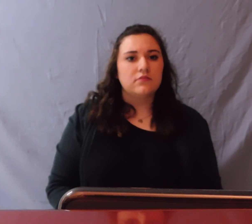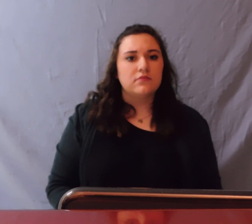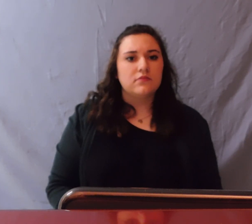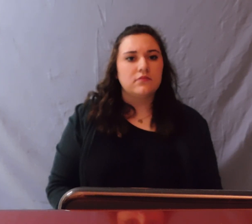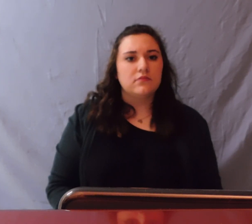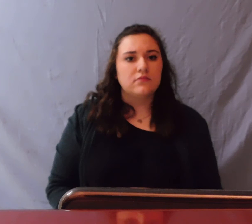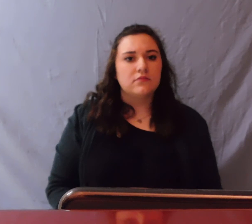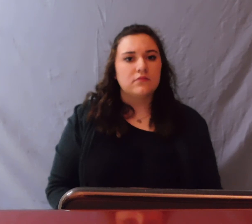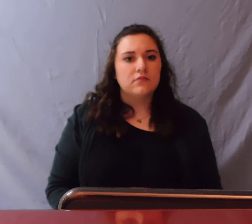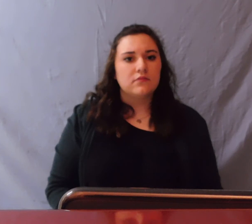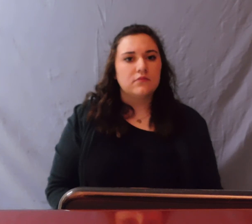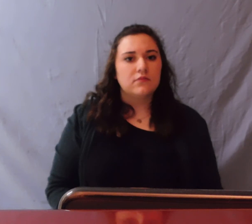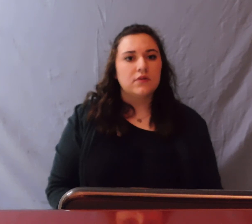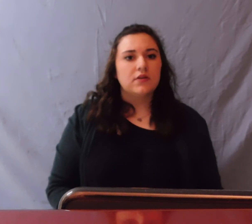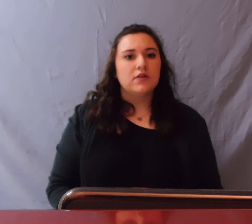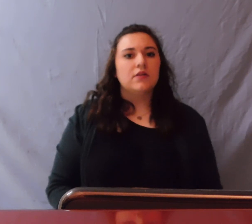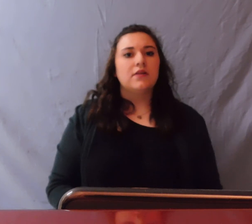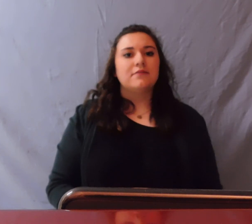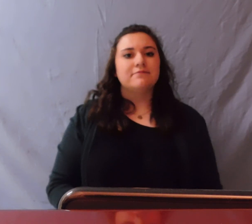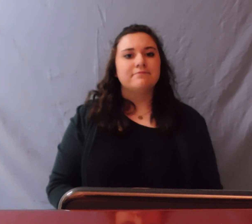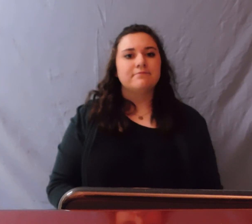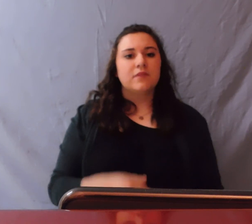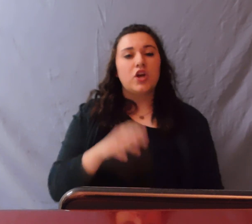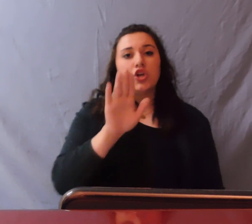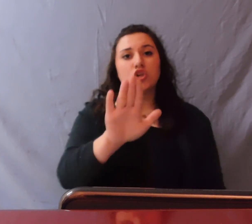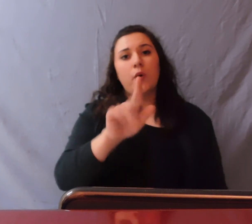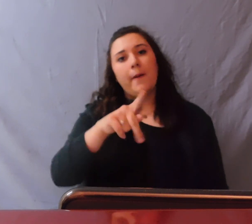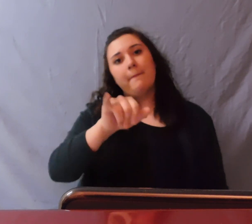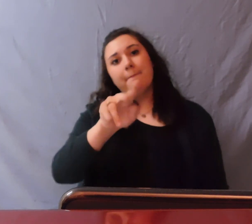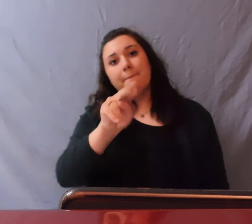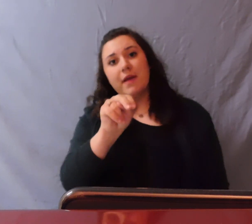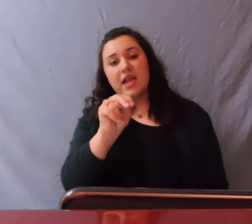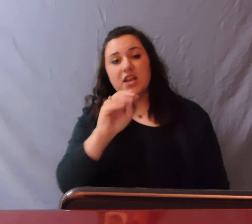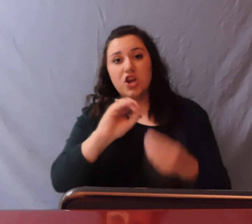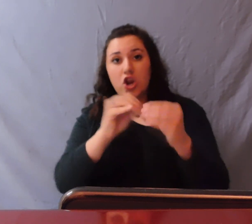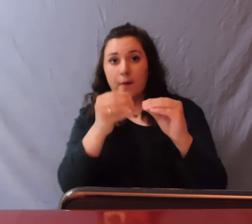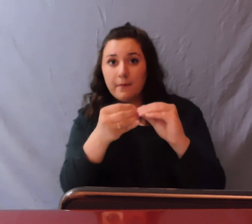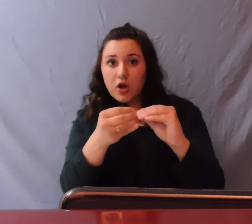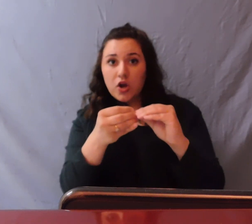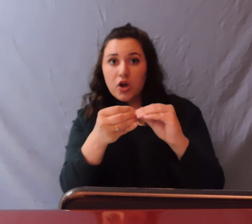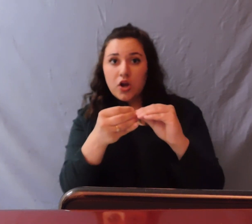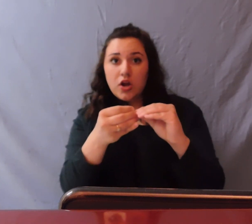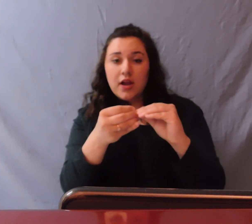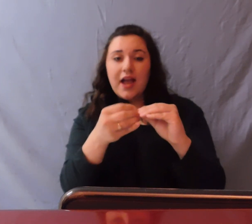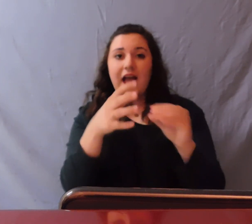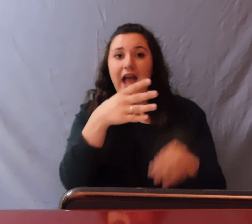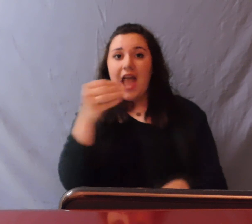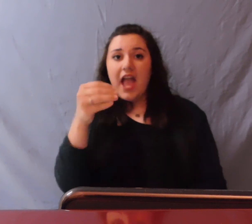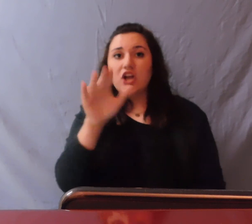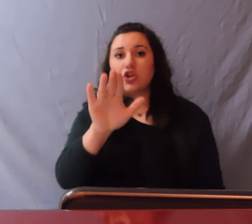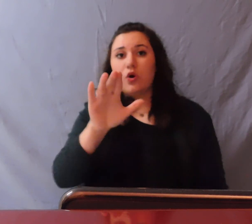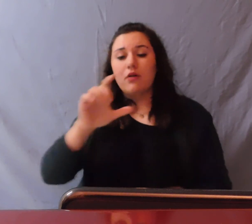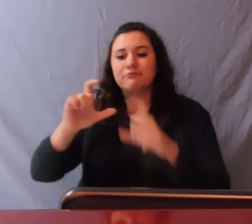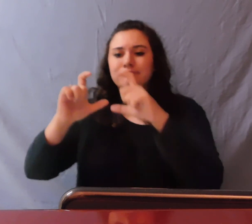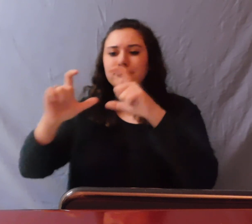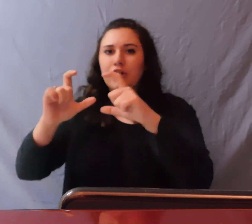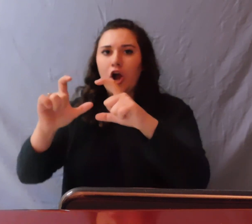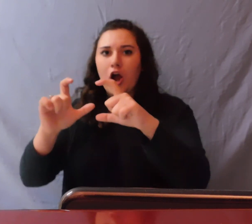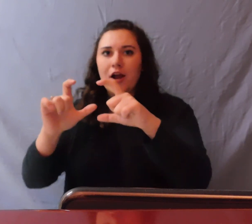Because it's kind of confidential, you don't want in your PIN and your card to come at the same time. If someone sees that in the mail, they can